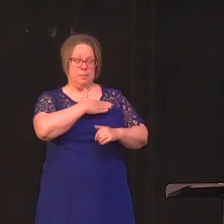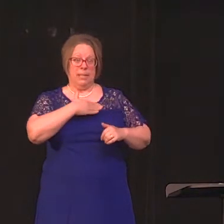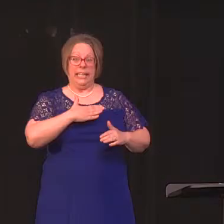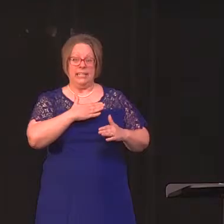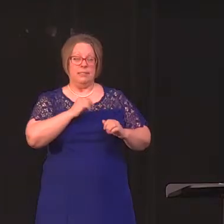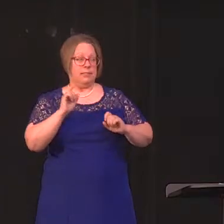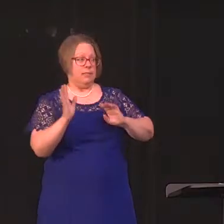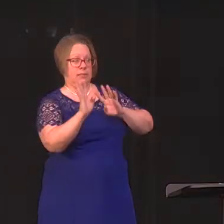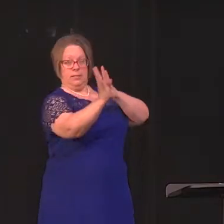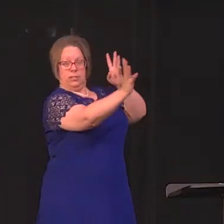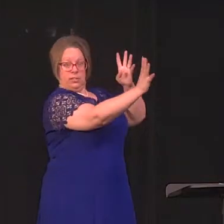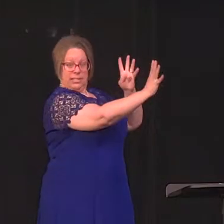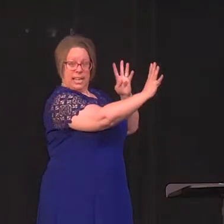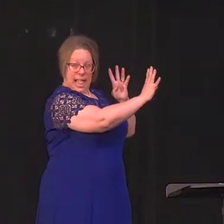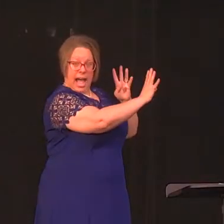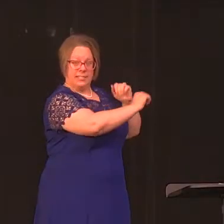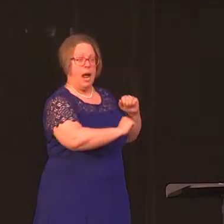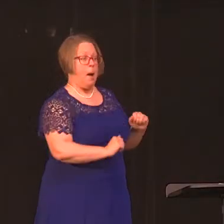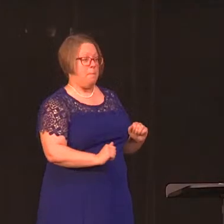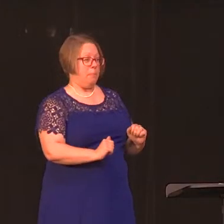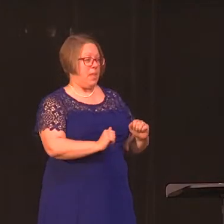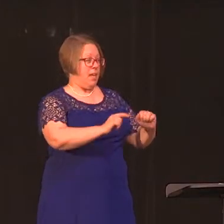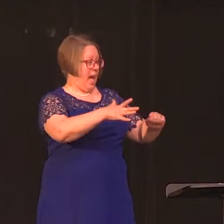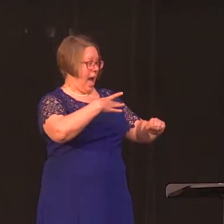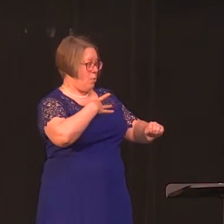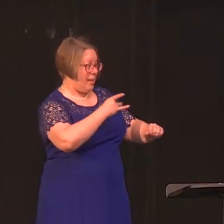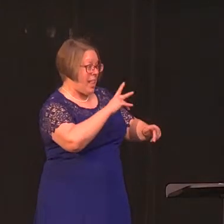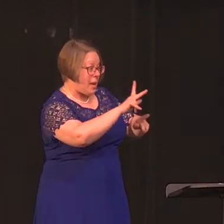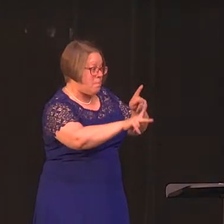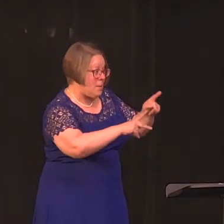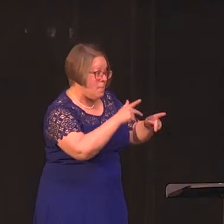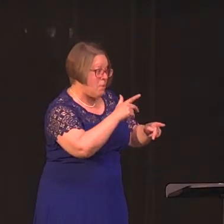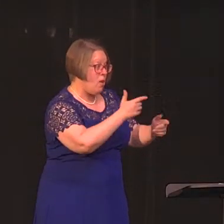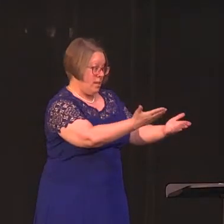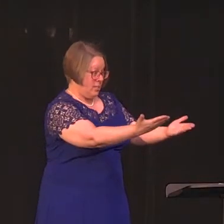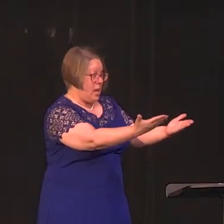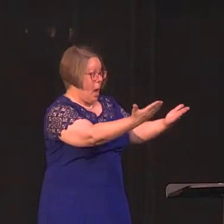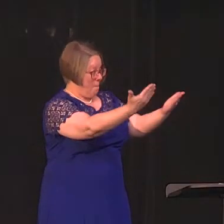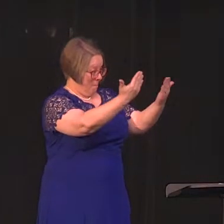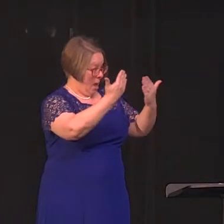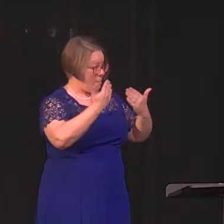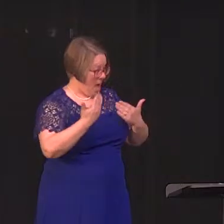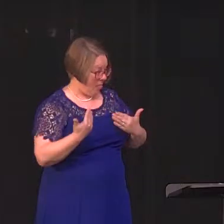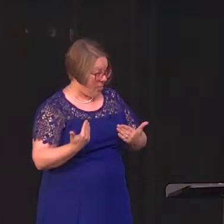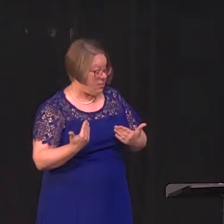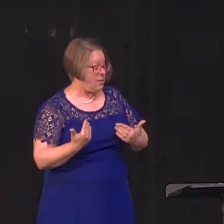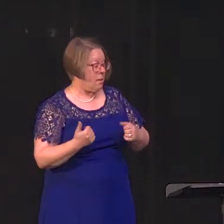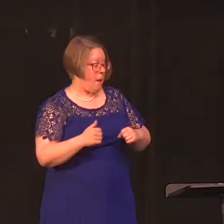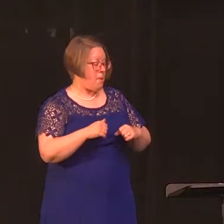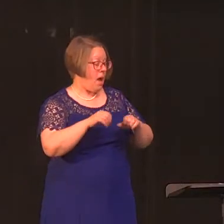Can our seniors please stand and line up? I would like our folks who will help